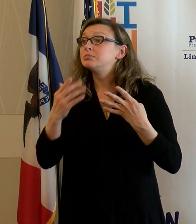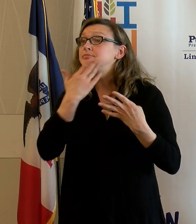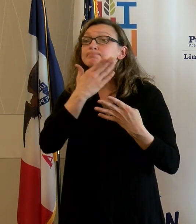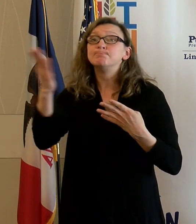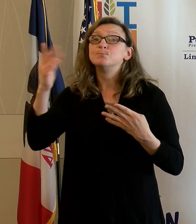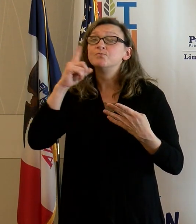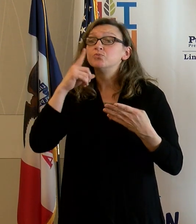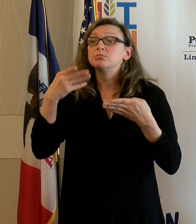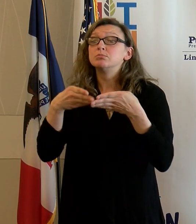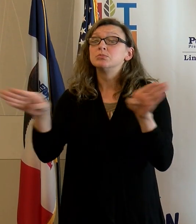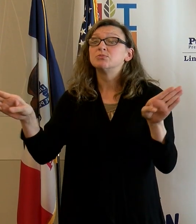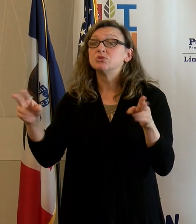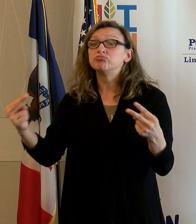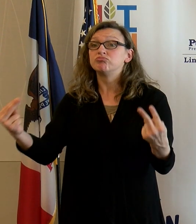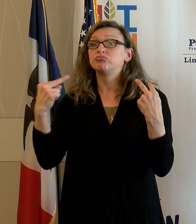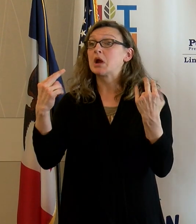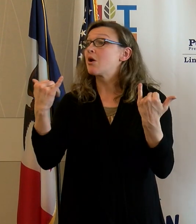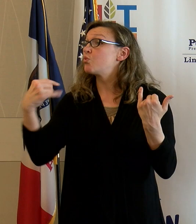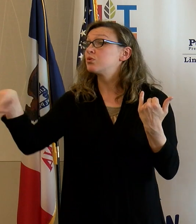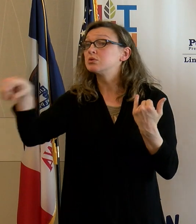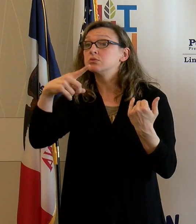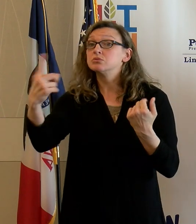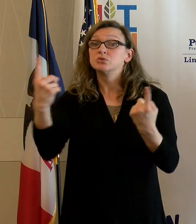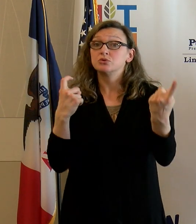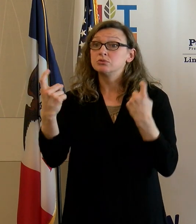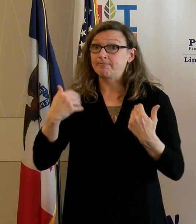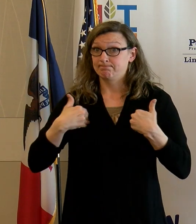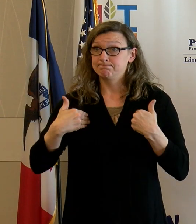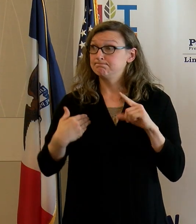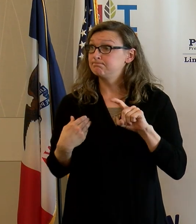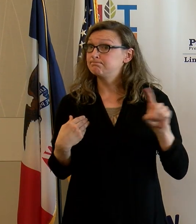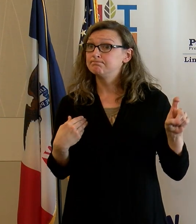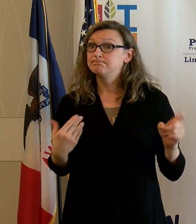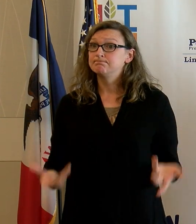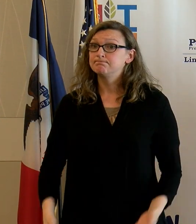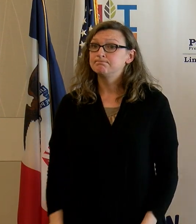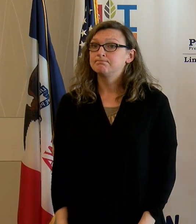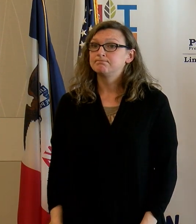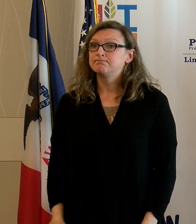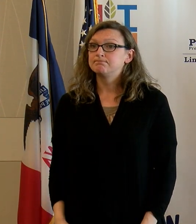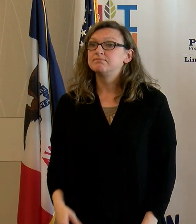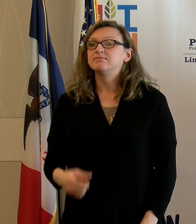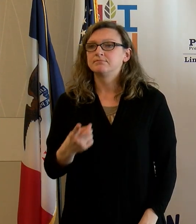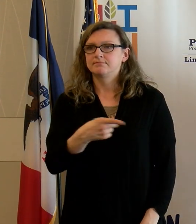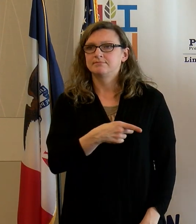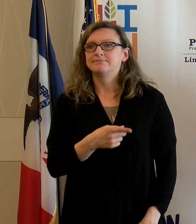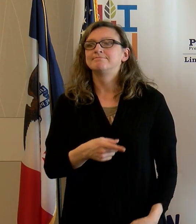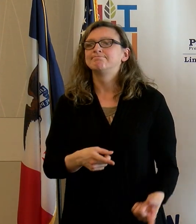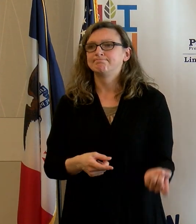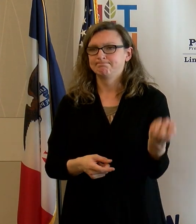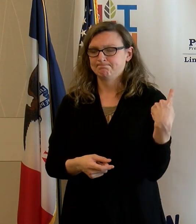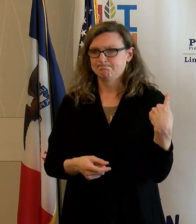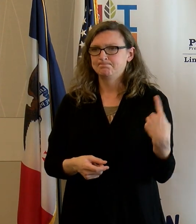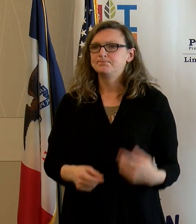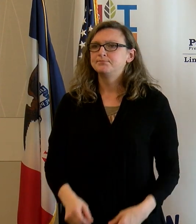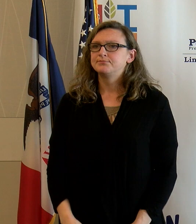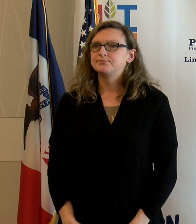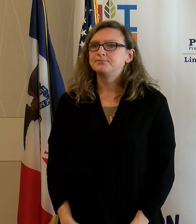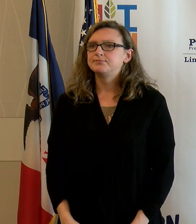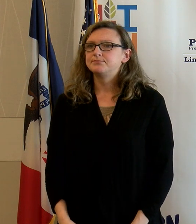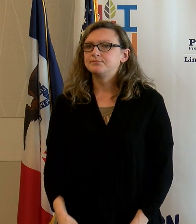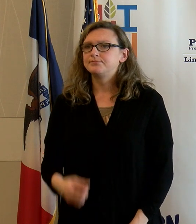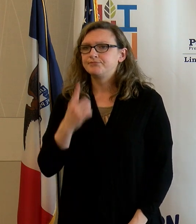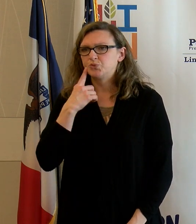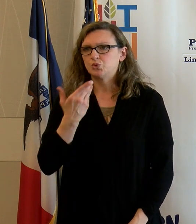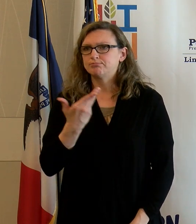questions from any of the reporters here in the room. Supervisor Walker, we'll start with you then. Okay. For you and Mayor obviously,